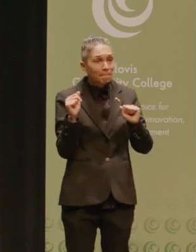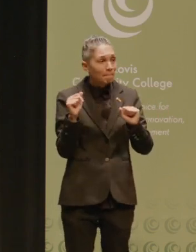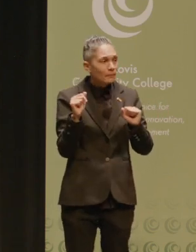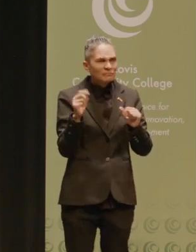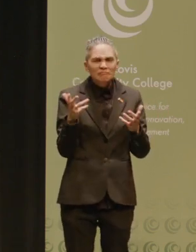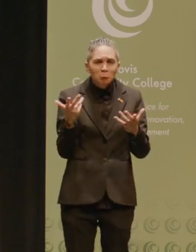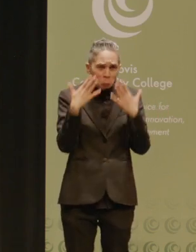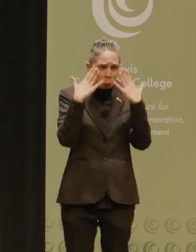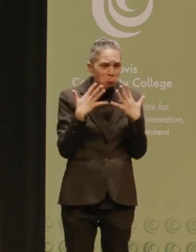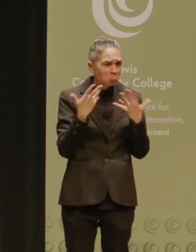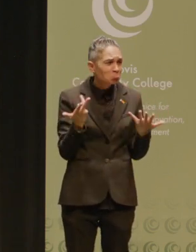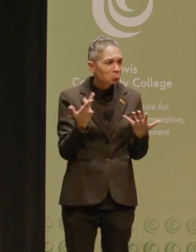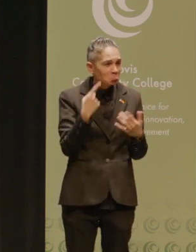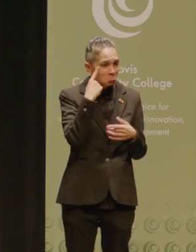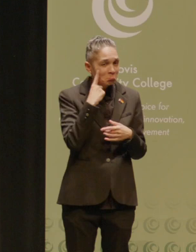Aw.